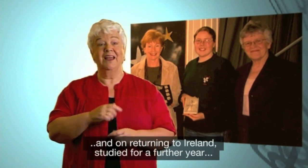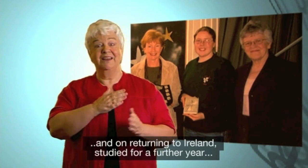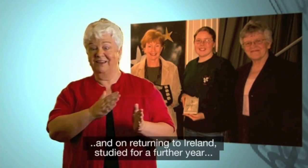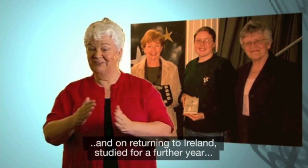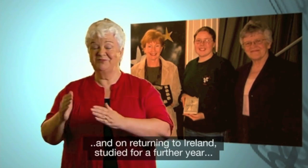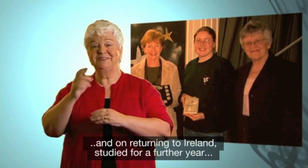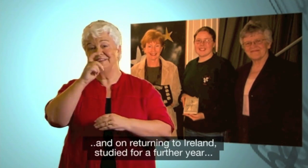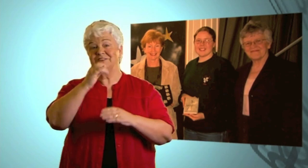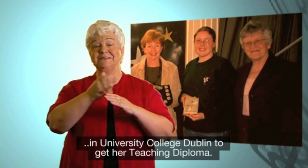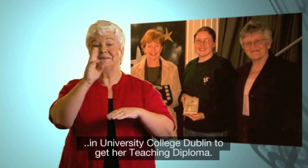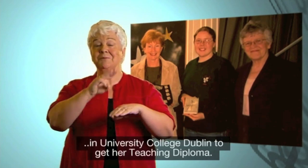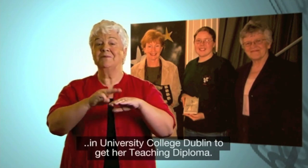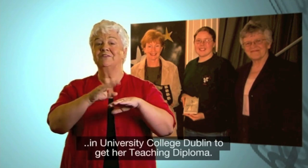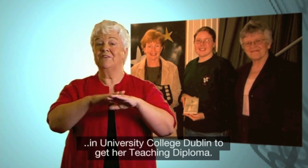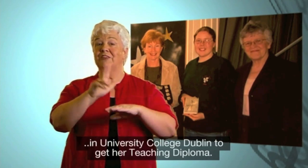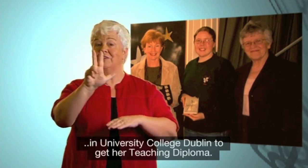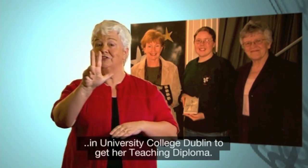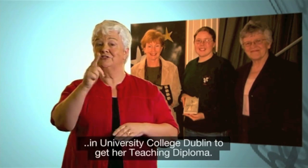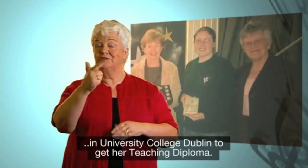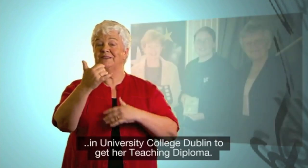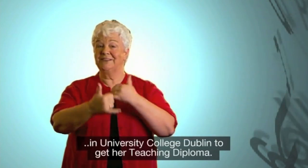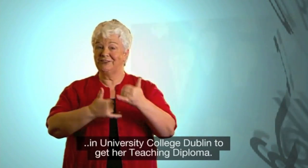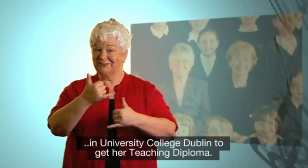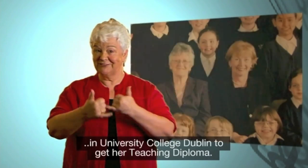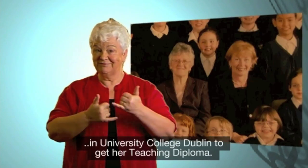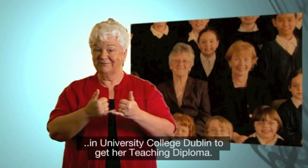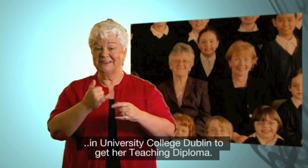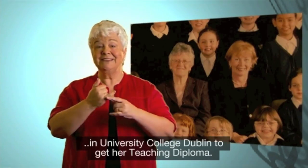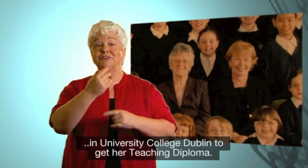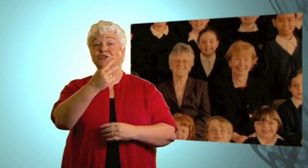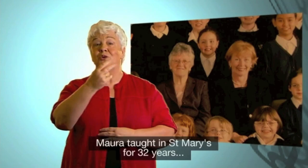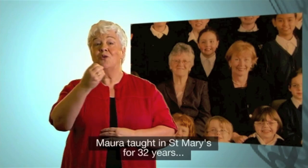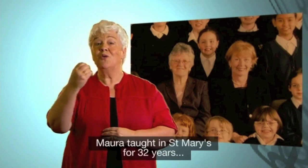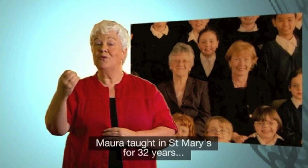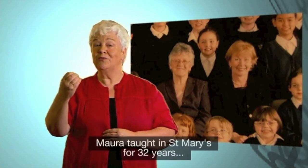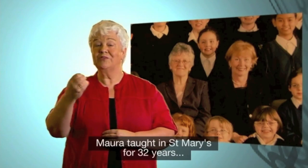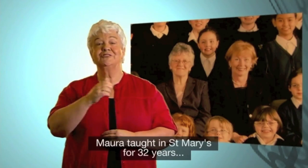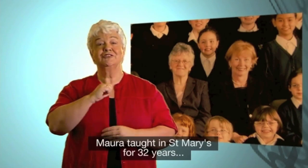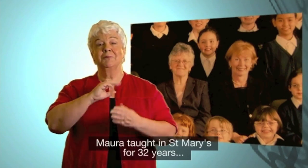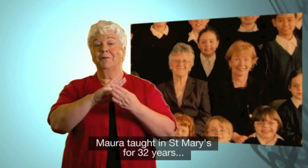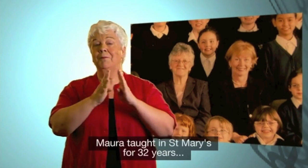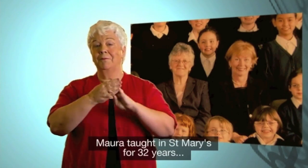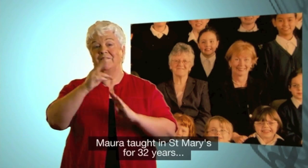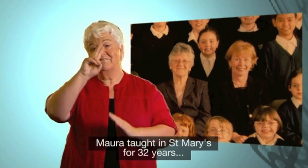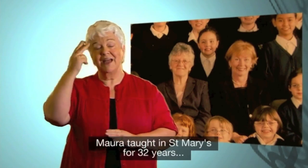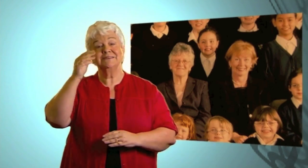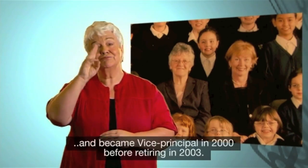University College Dublin to get her teaching diploma. Maura taught in St Mary's for 32 years and became Vice Principal